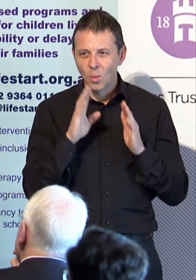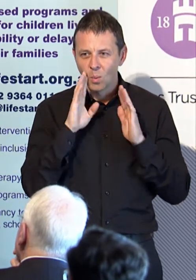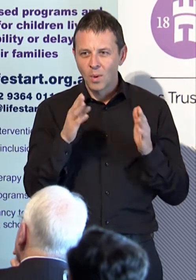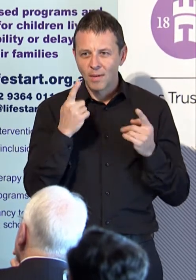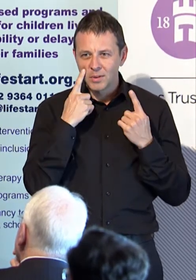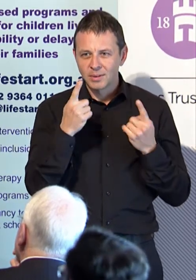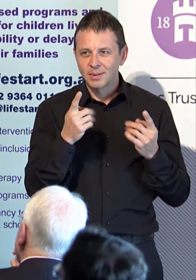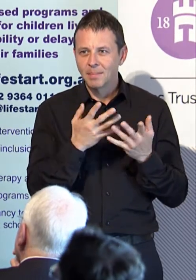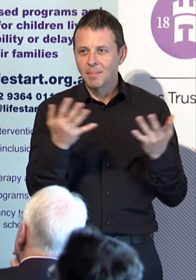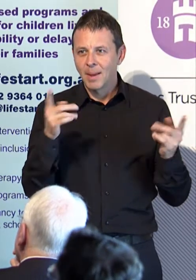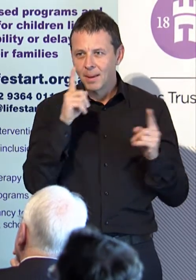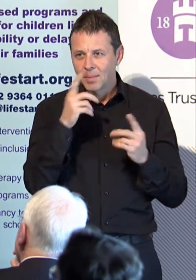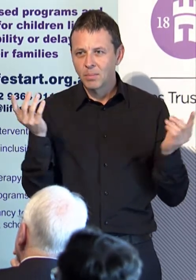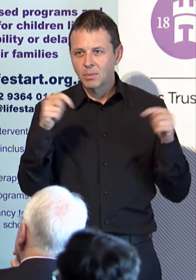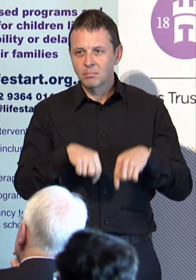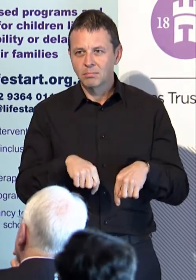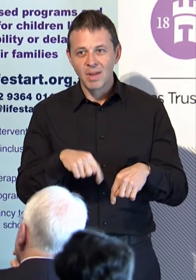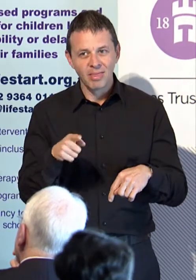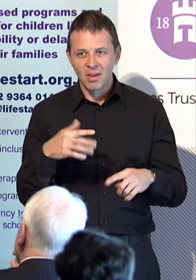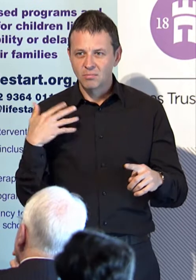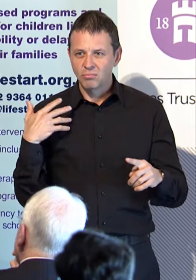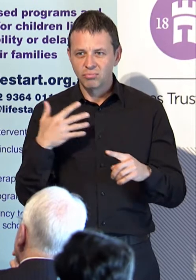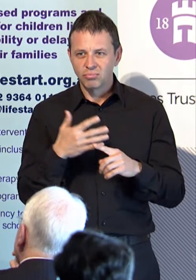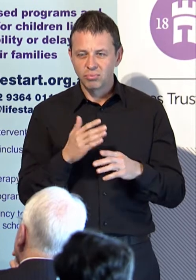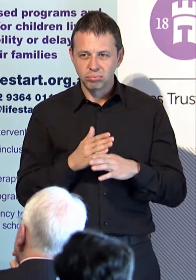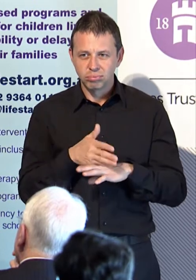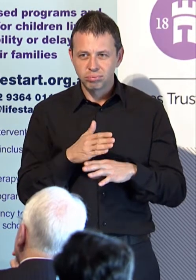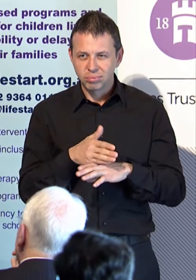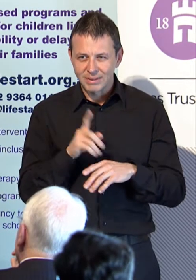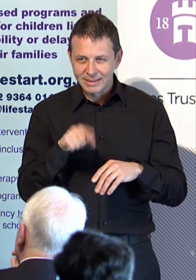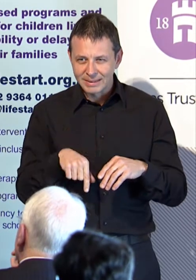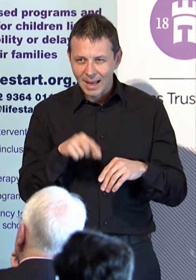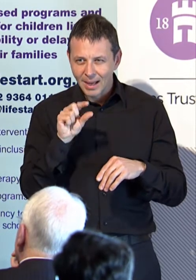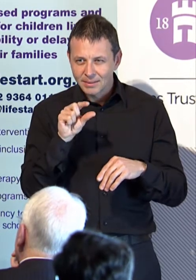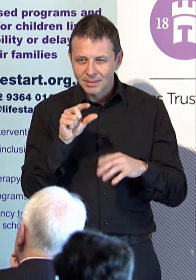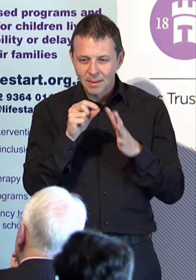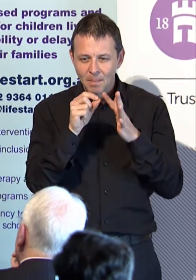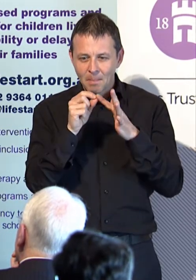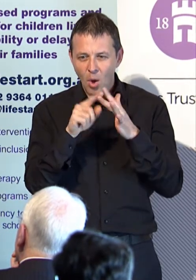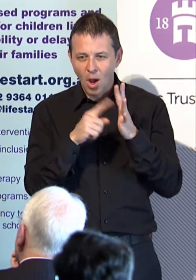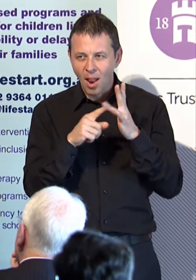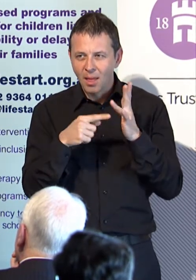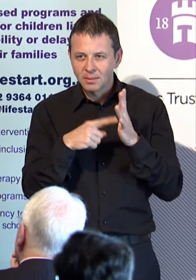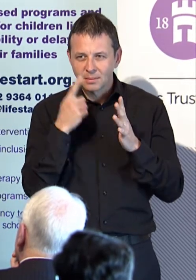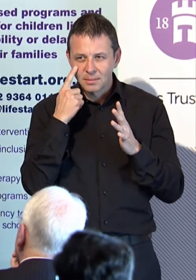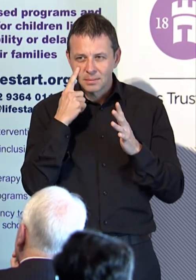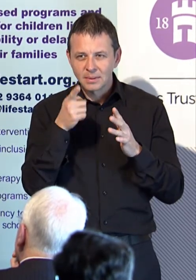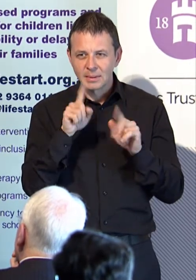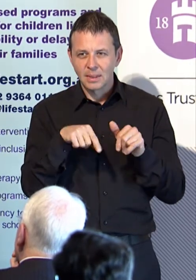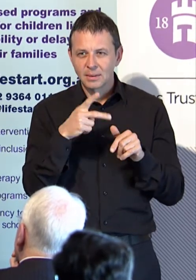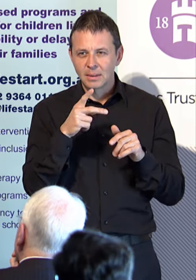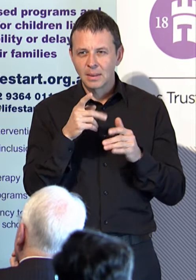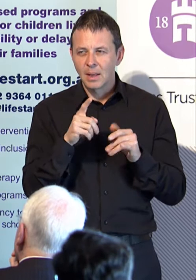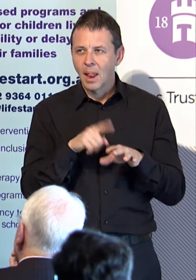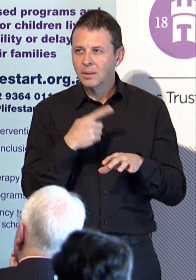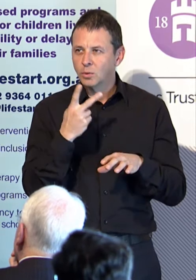today. This has been a long journey. We started it with a very small pilot in late 2010, where